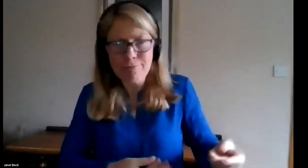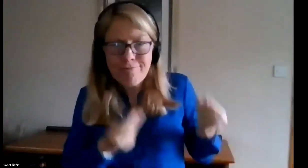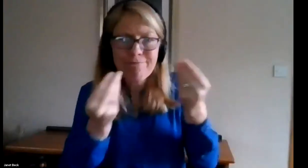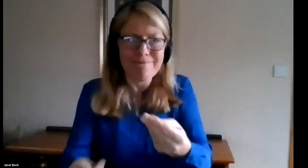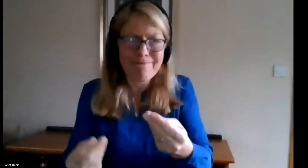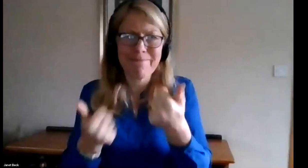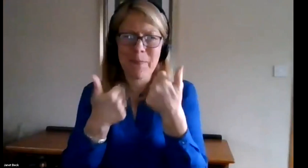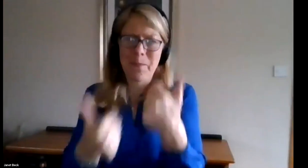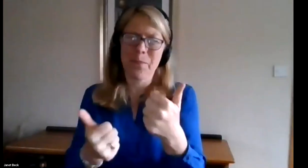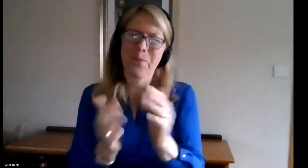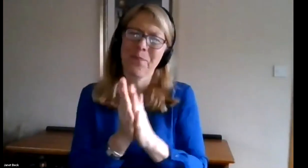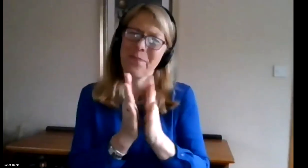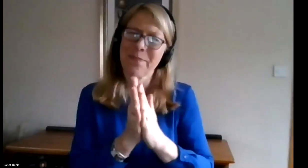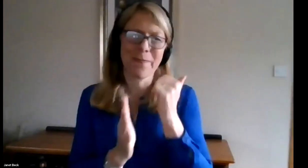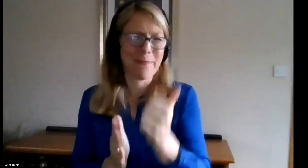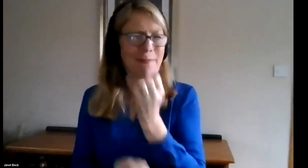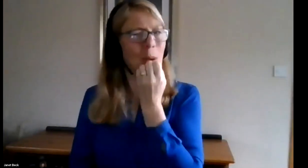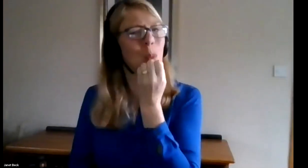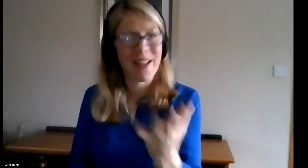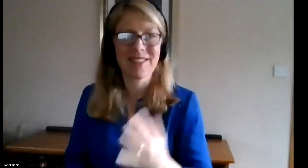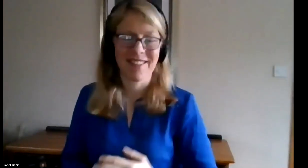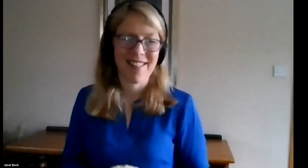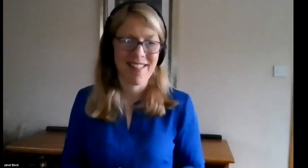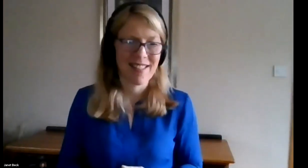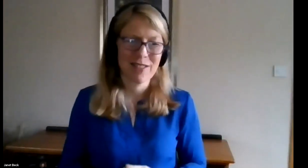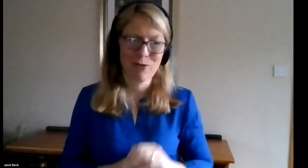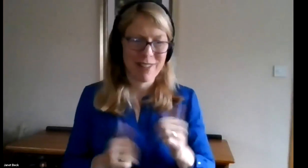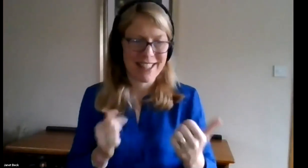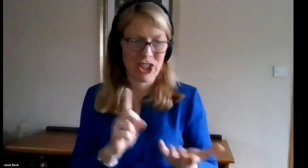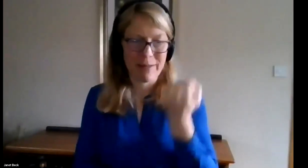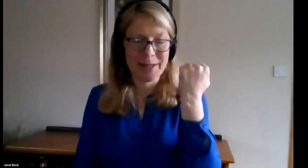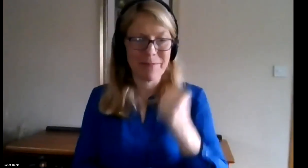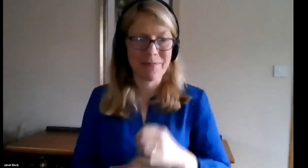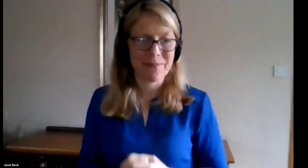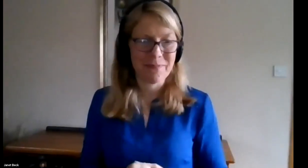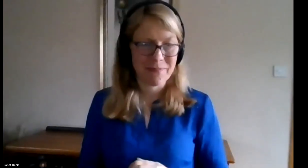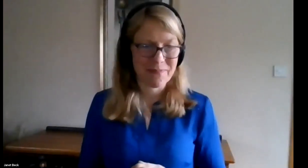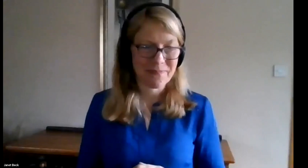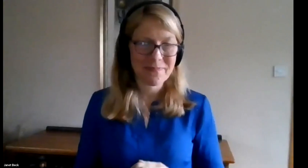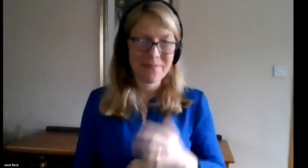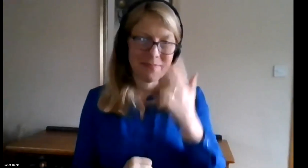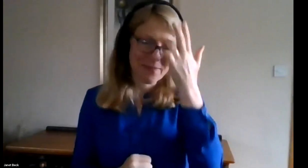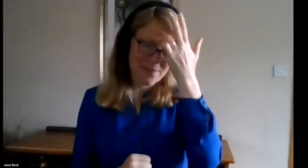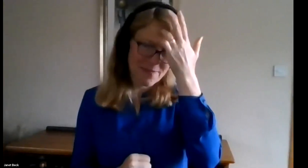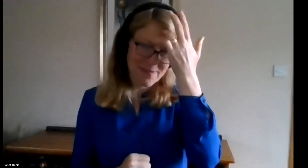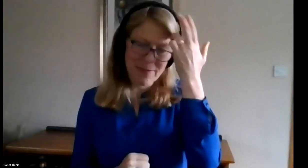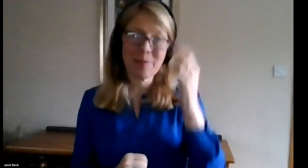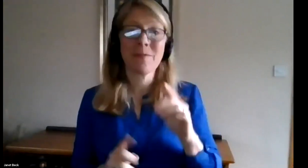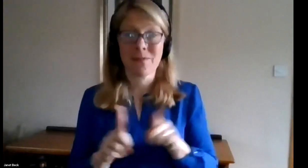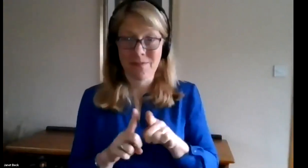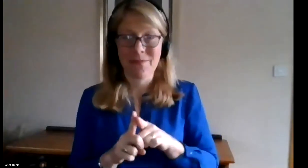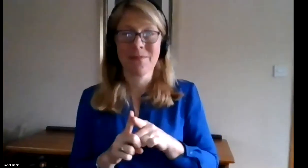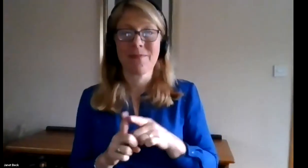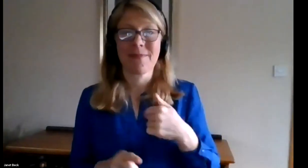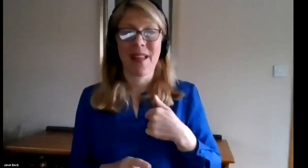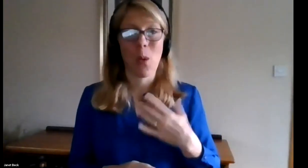lockdown. This is just super wonderful, and these are great achievements. I also wanted to comment and thank Mark for